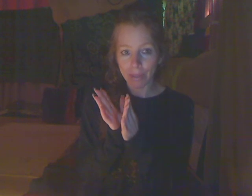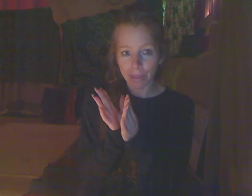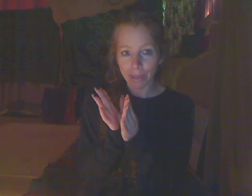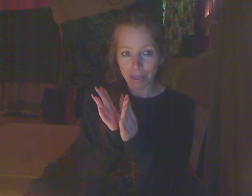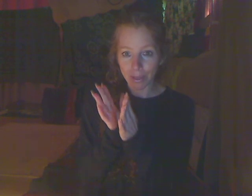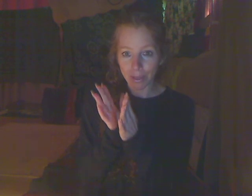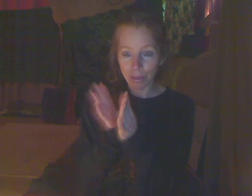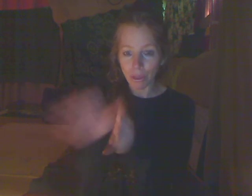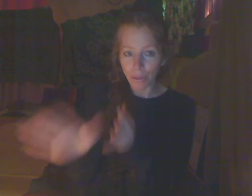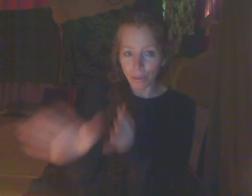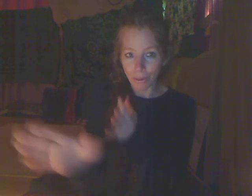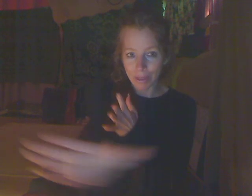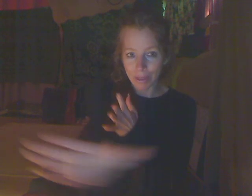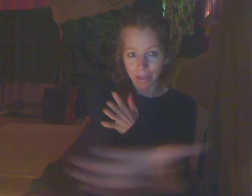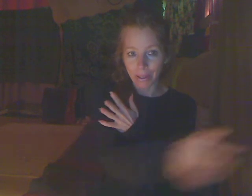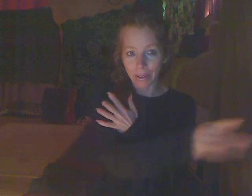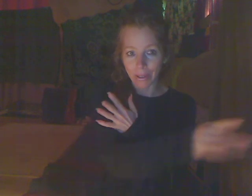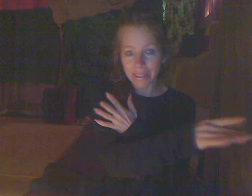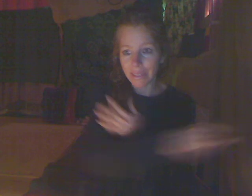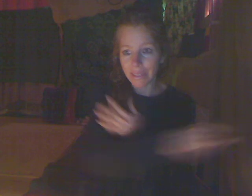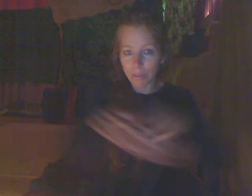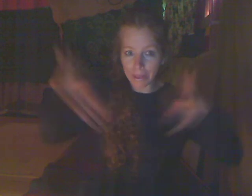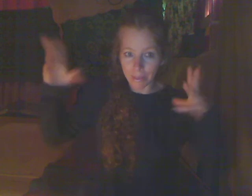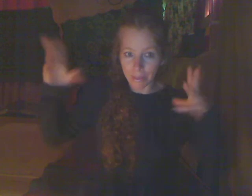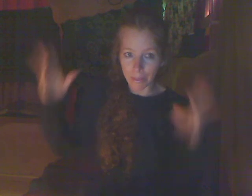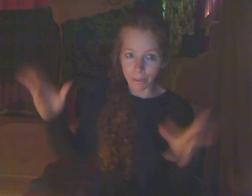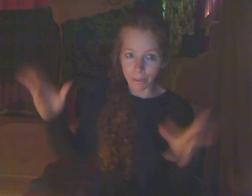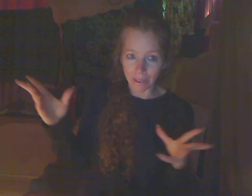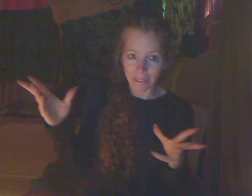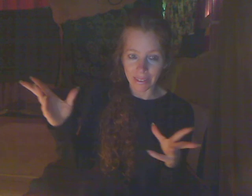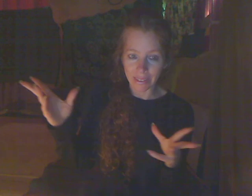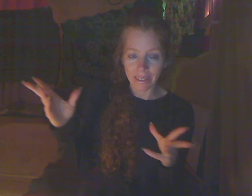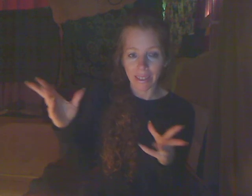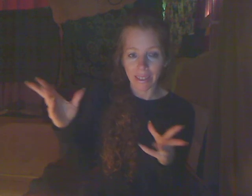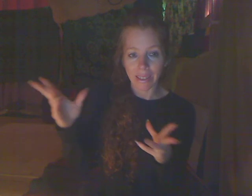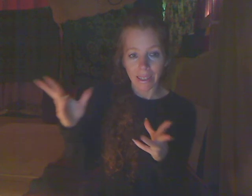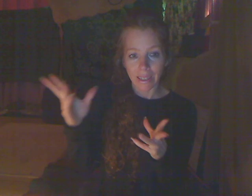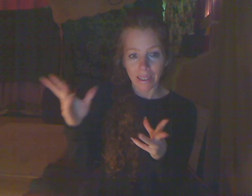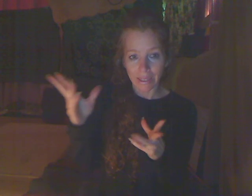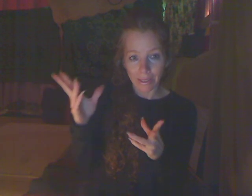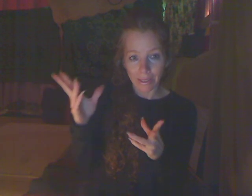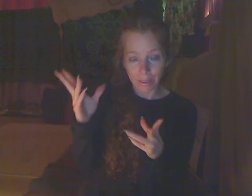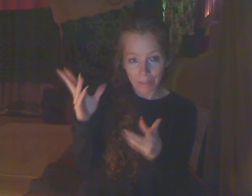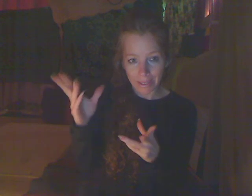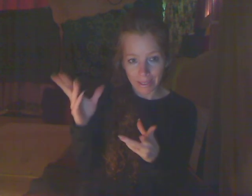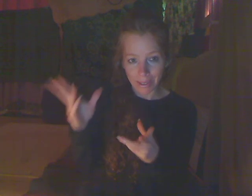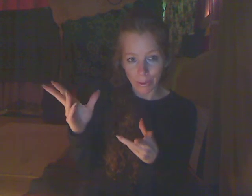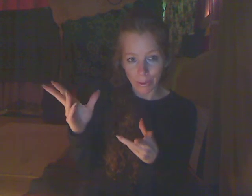put those out there instead of the big, big ones, the big cows.